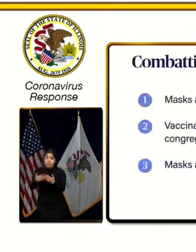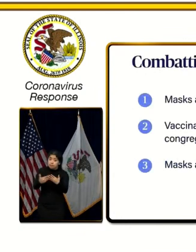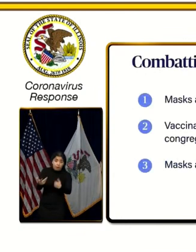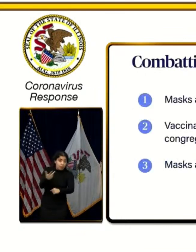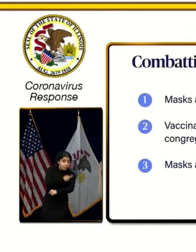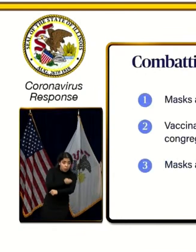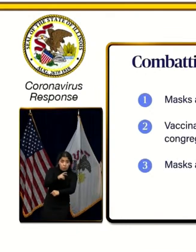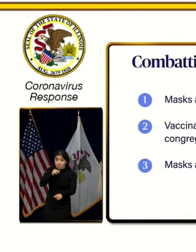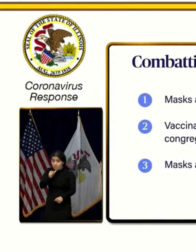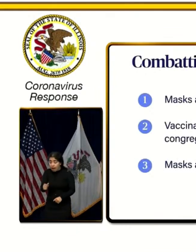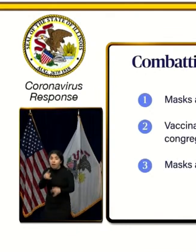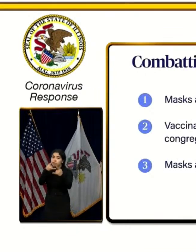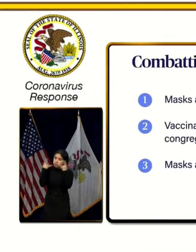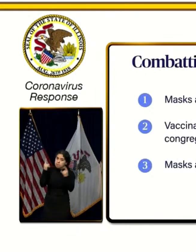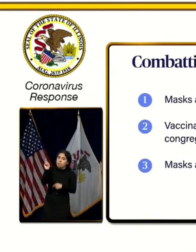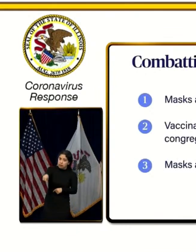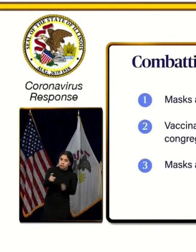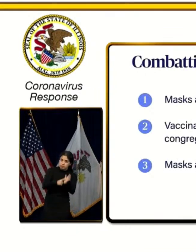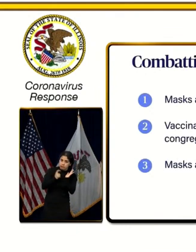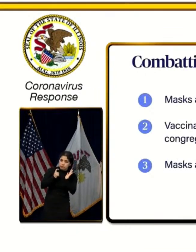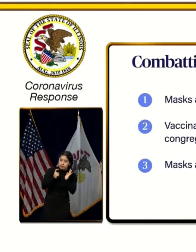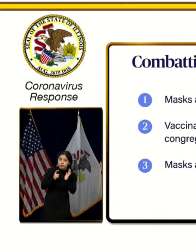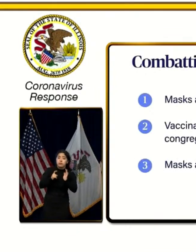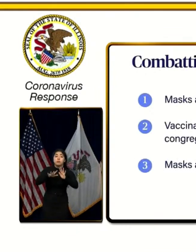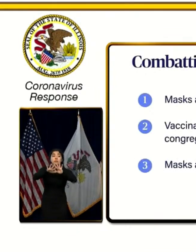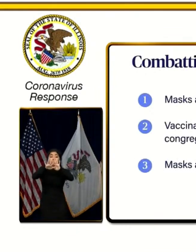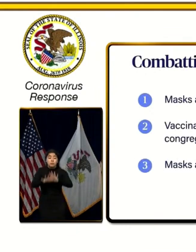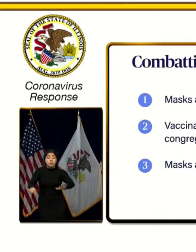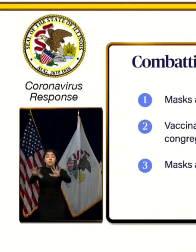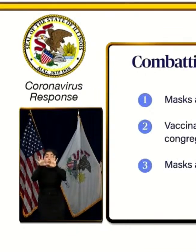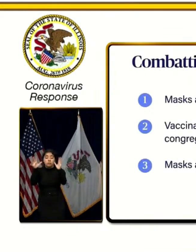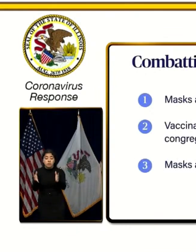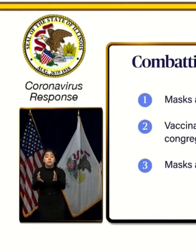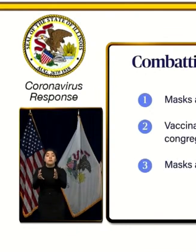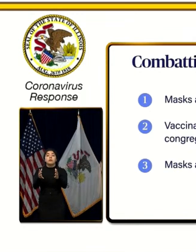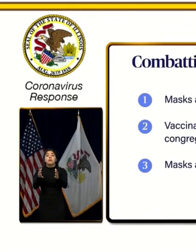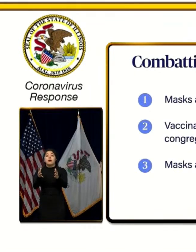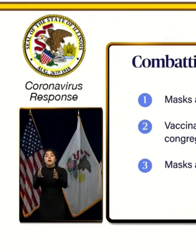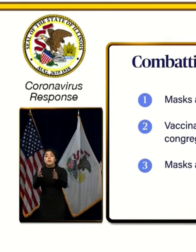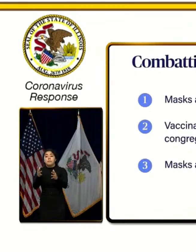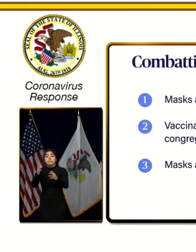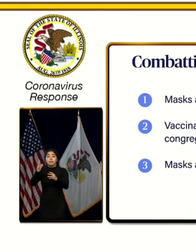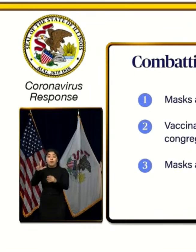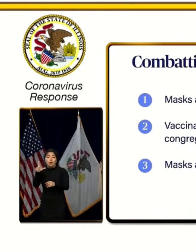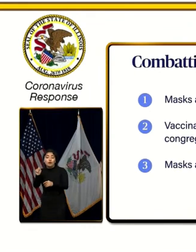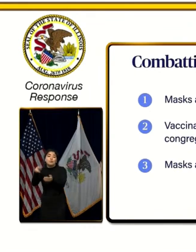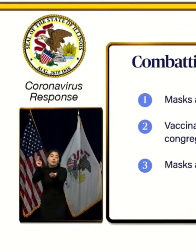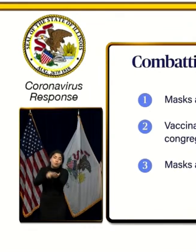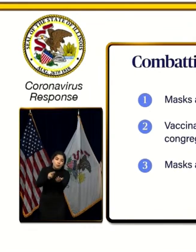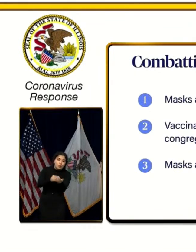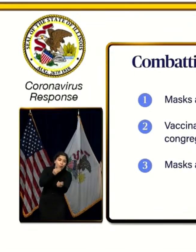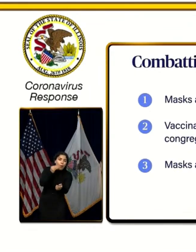Finally, I'm announcing a universal mask mandate in all long-term care facilities,